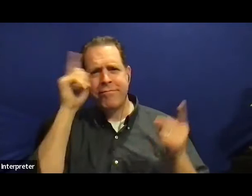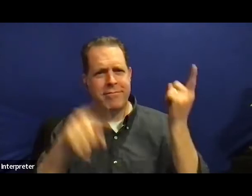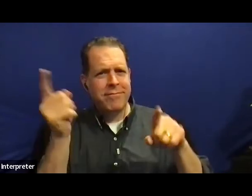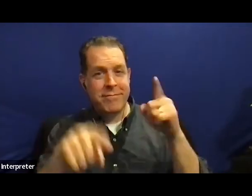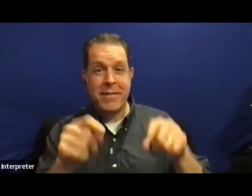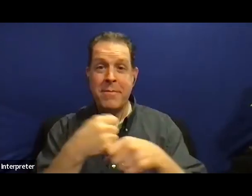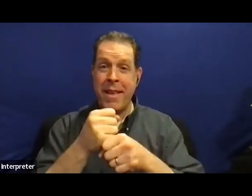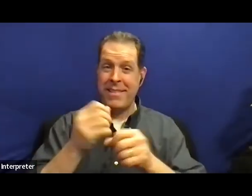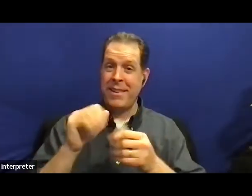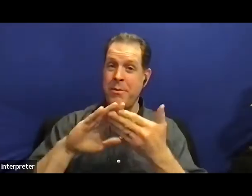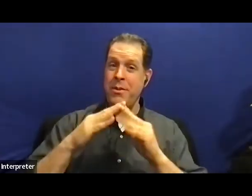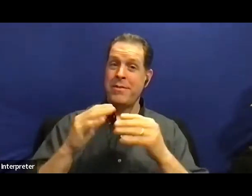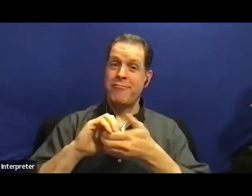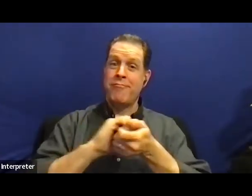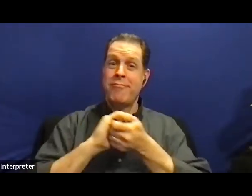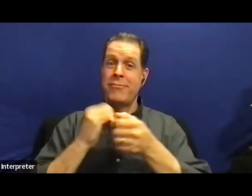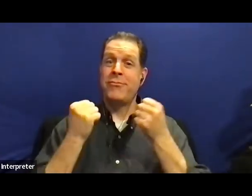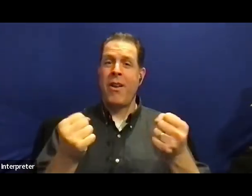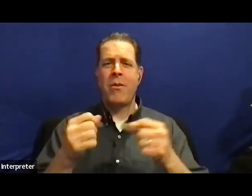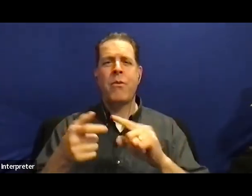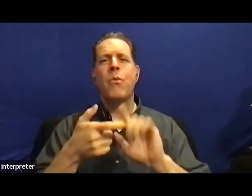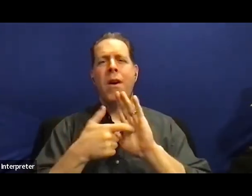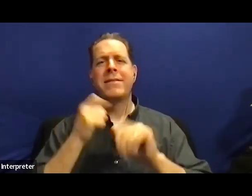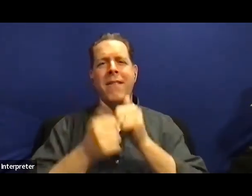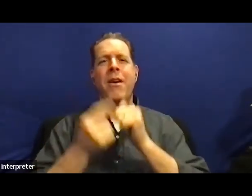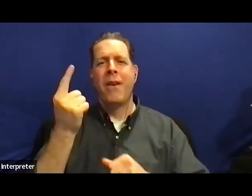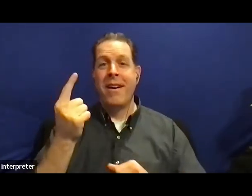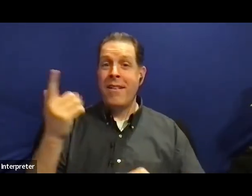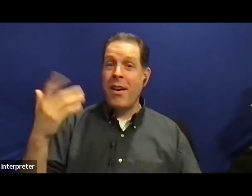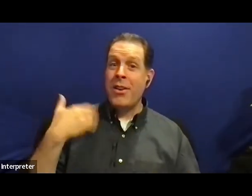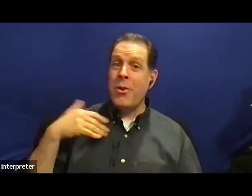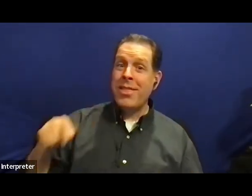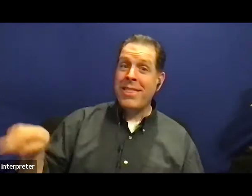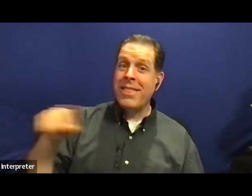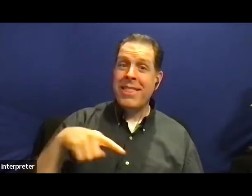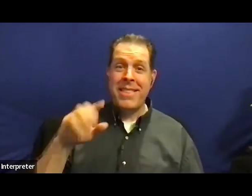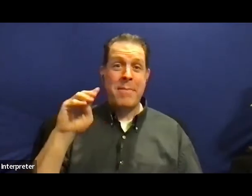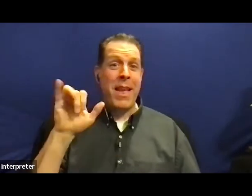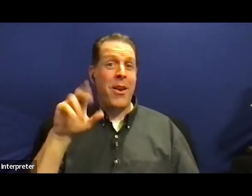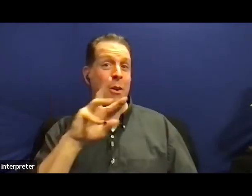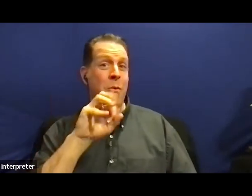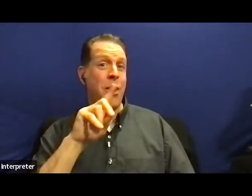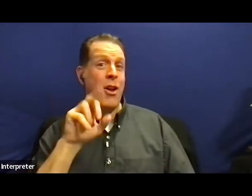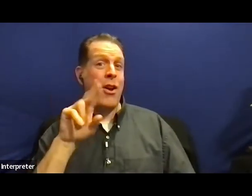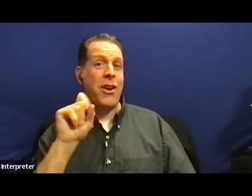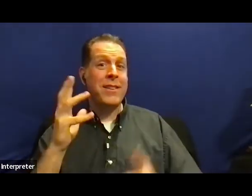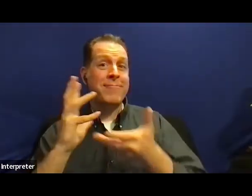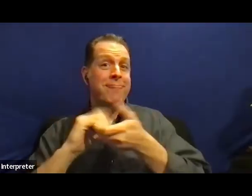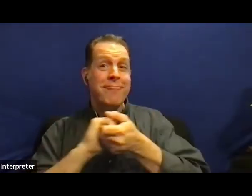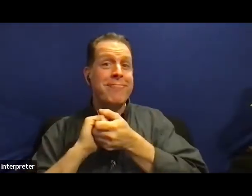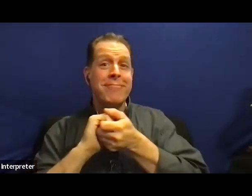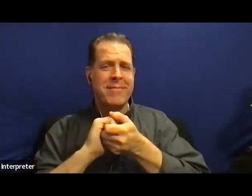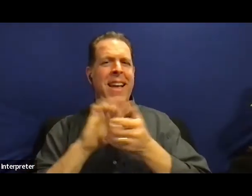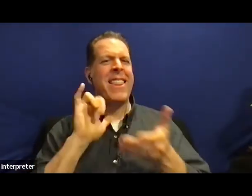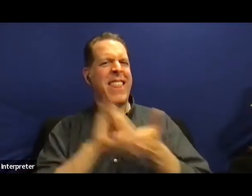stronger requires all of us. I think I can speak for the youth of Tacoma, that Mayor Woodards' collaborative leadership style truly embraces tonight's